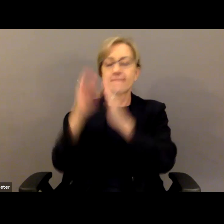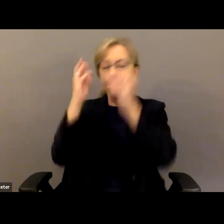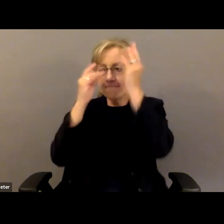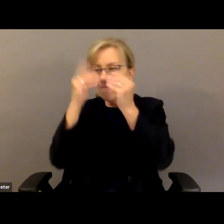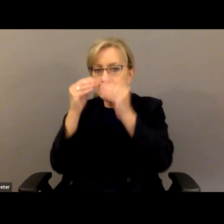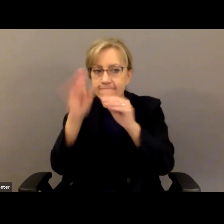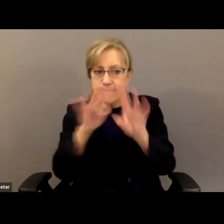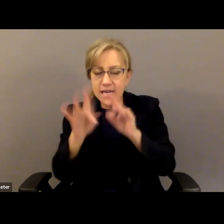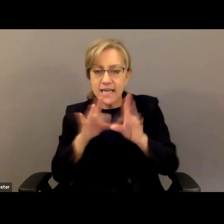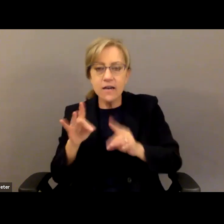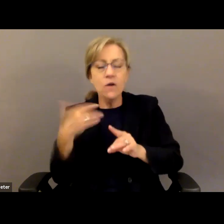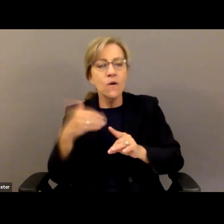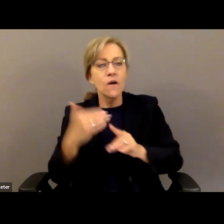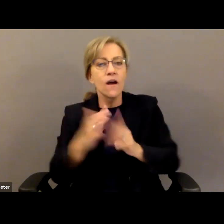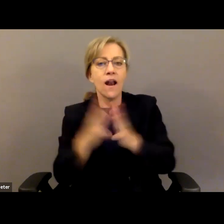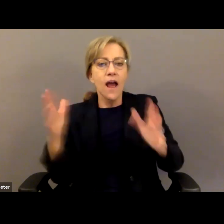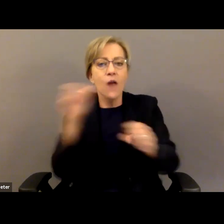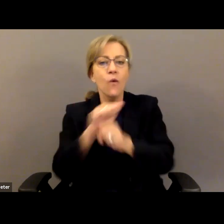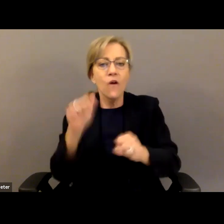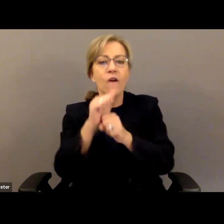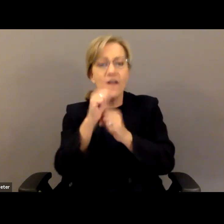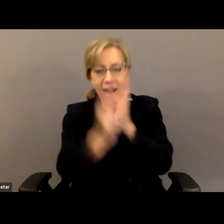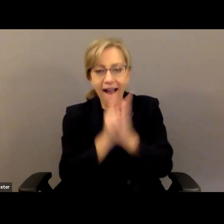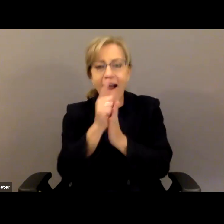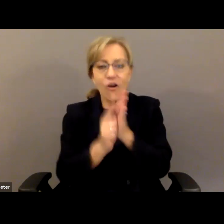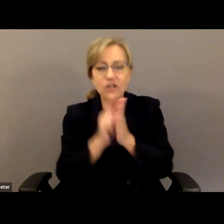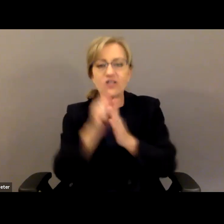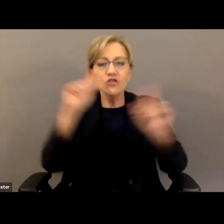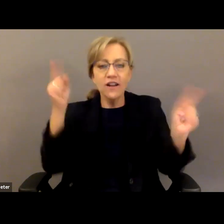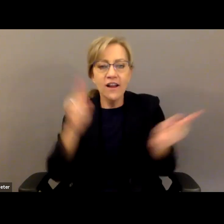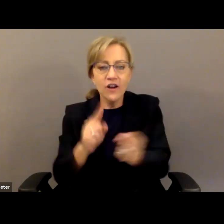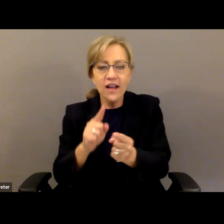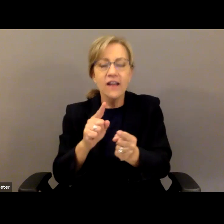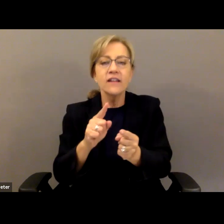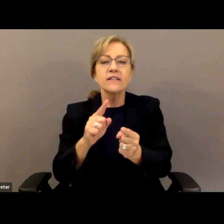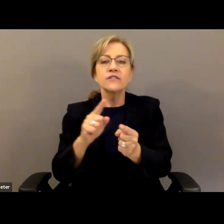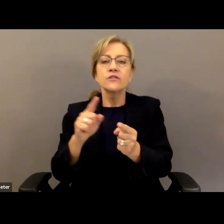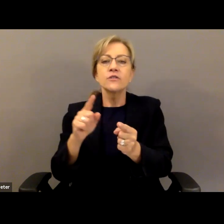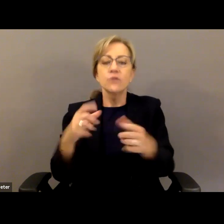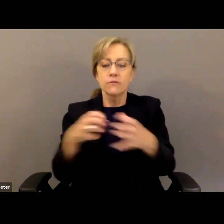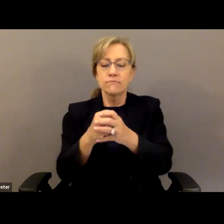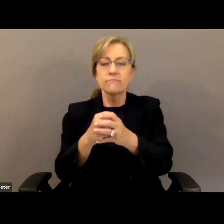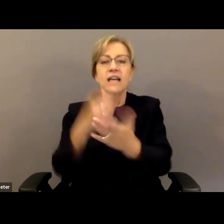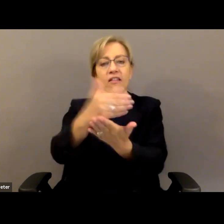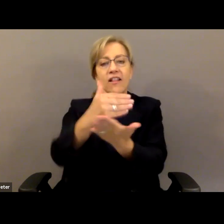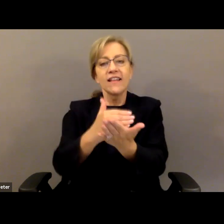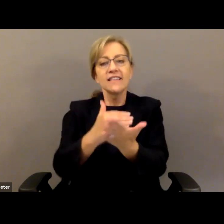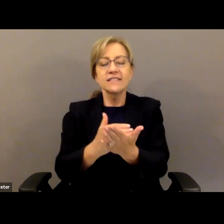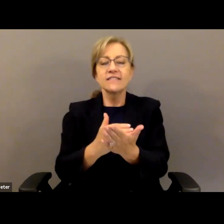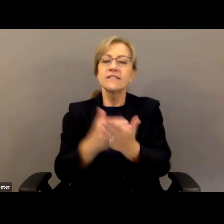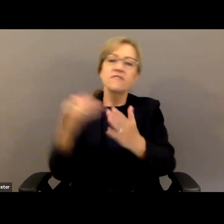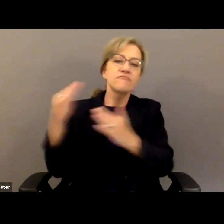efforts narrow down hundreds of finalists to curate the highly regarded best of lists used by